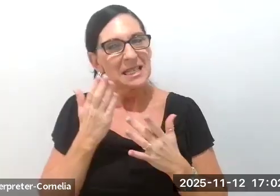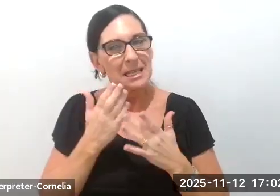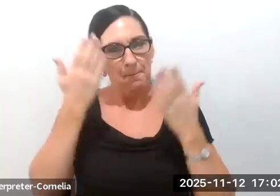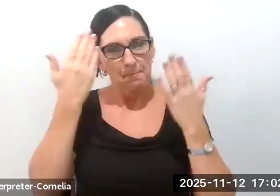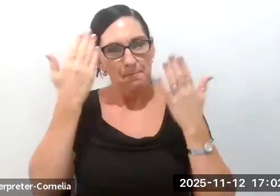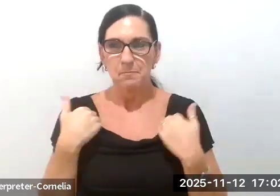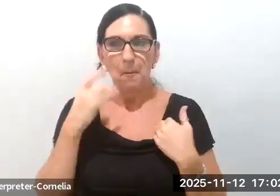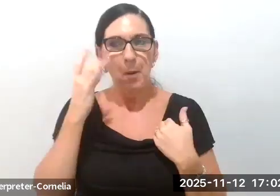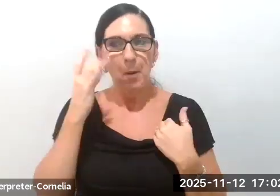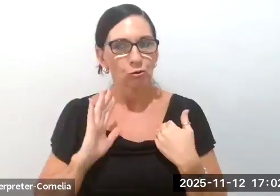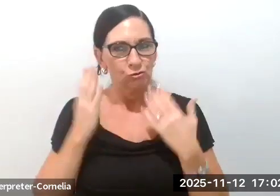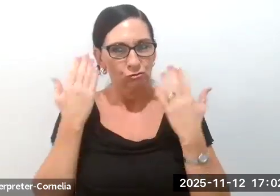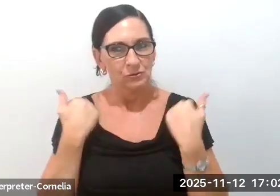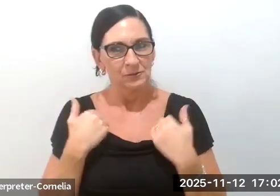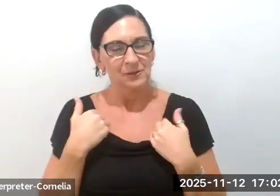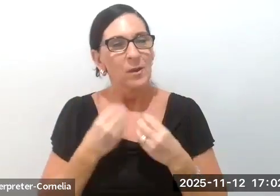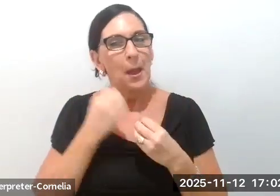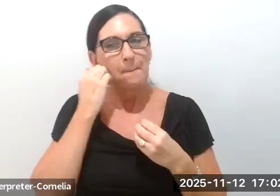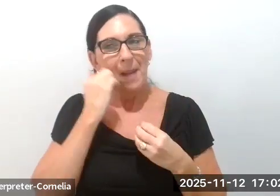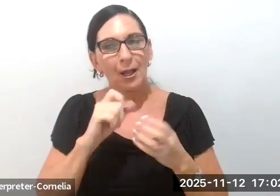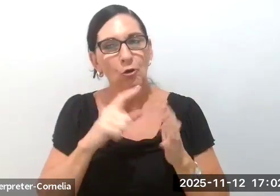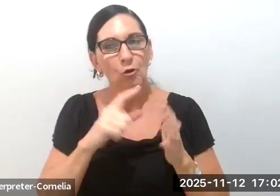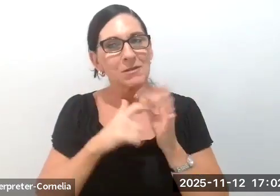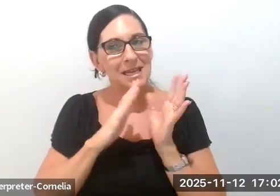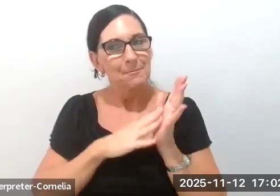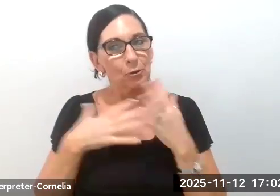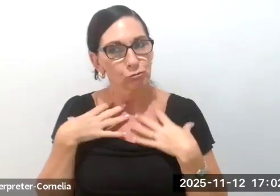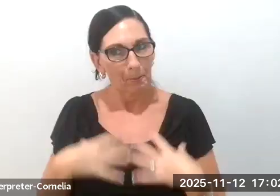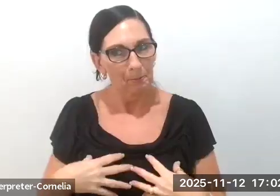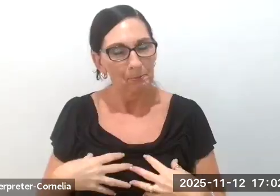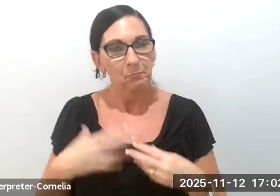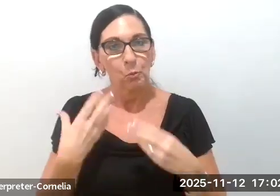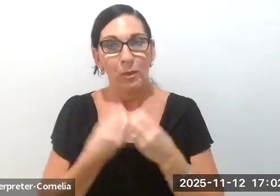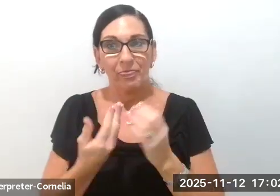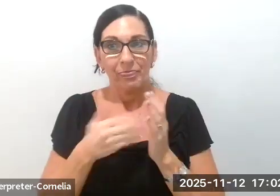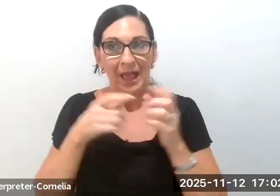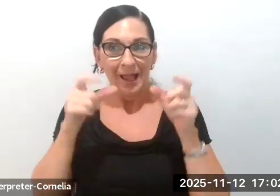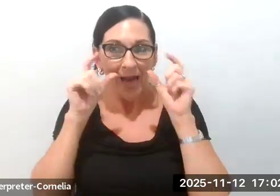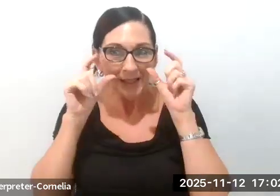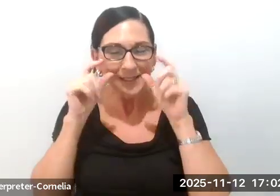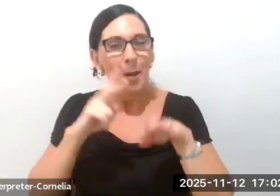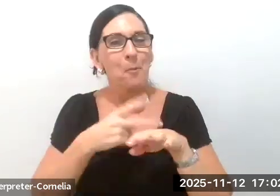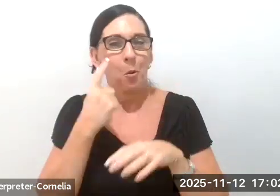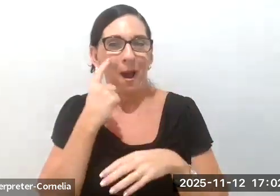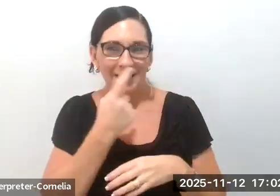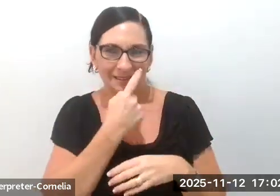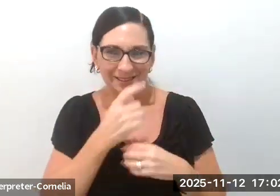hair, and I'm wearing a black and cream top. I've got glasses, and I have blue